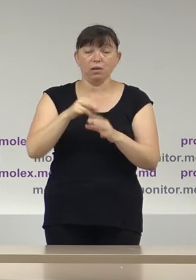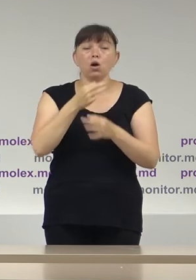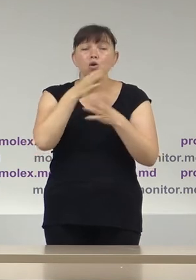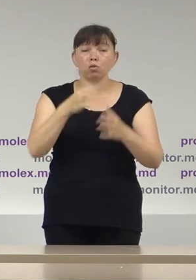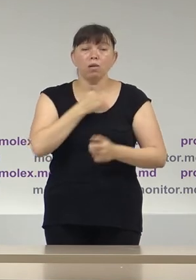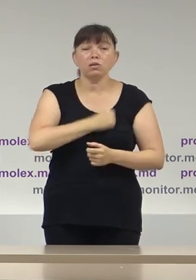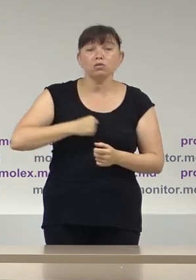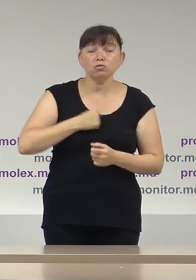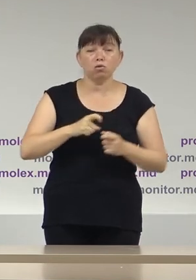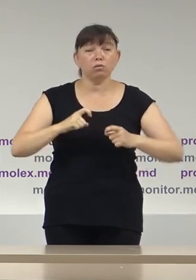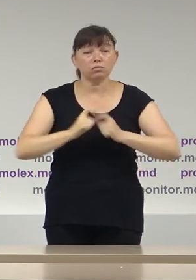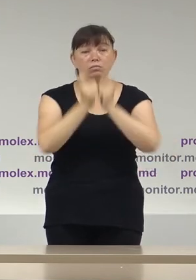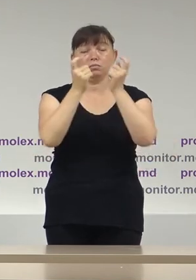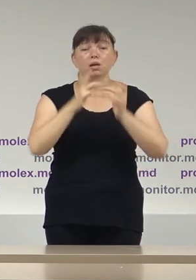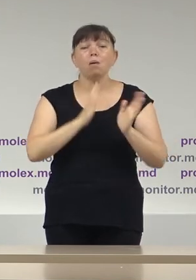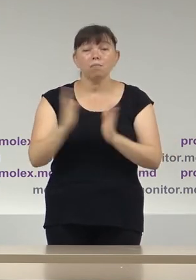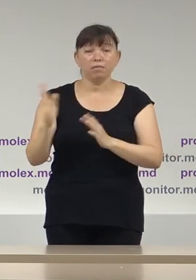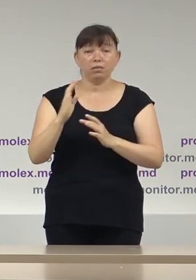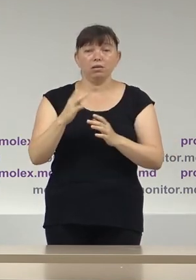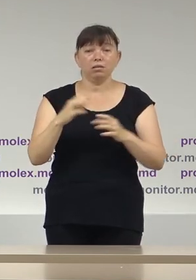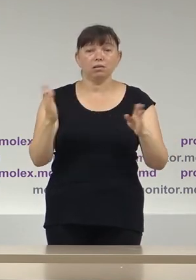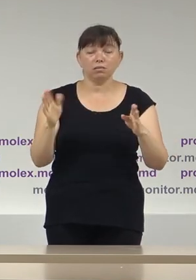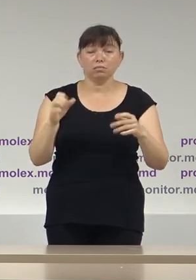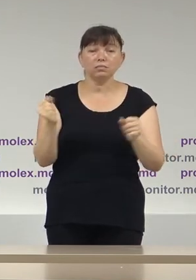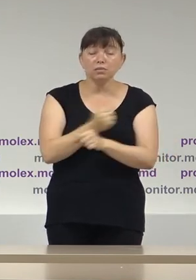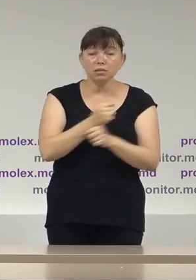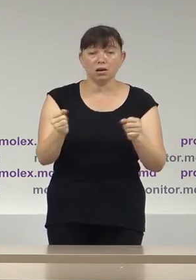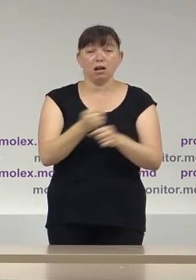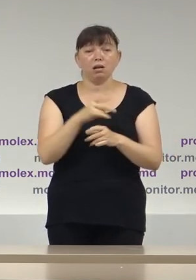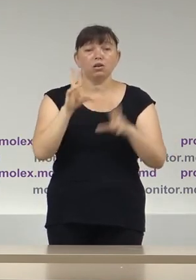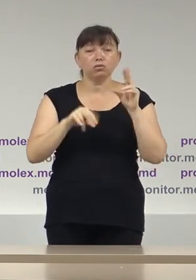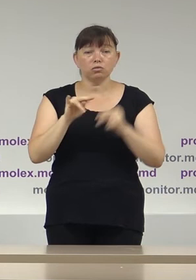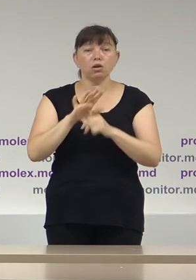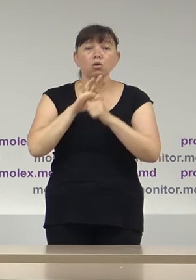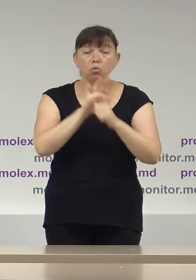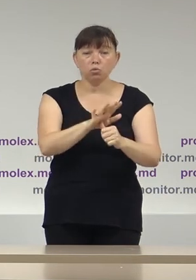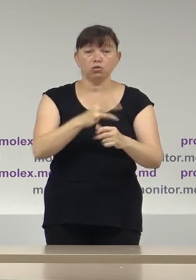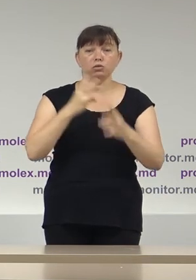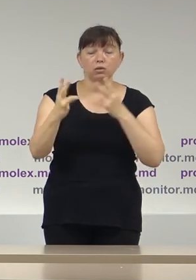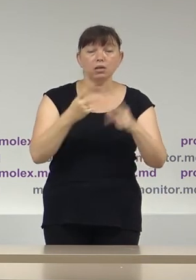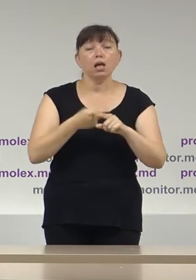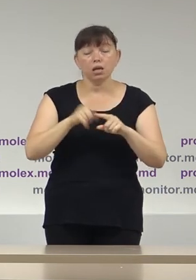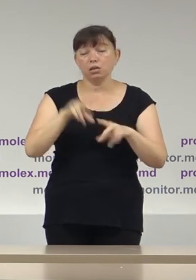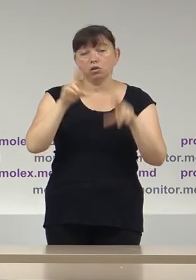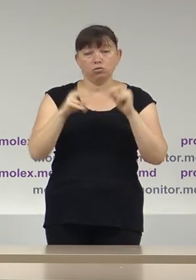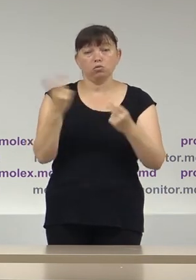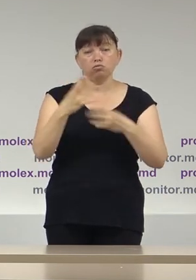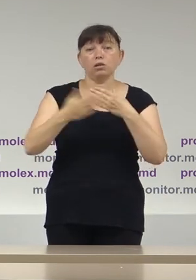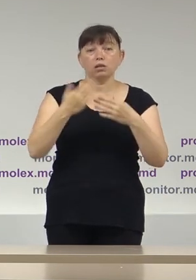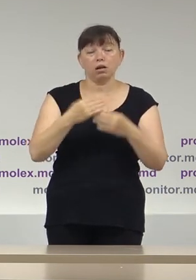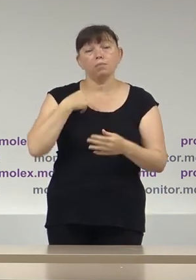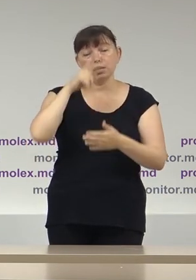of the Socialists. Unfortunately, we have to say that such fights do not do good for the electoral campaign. Any form